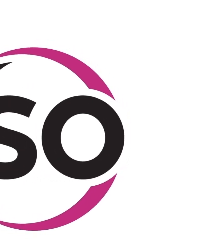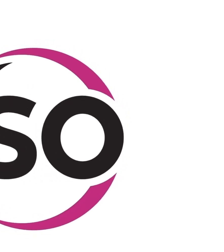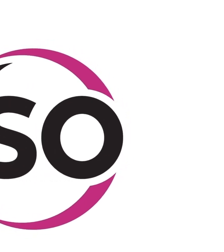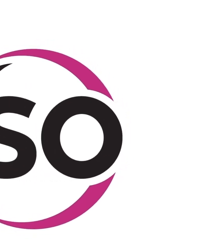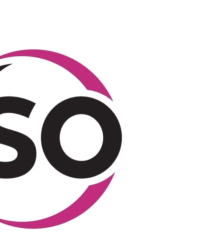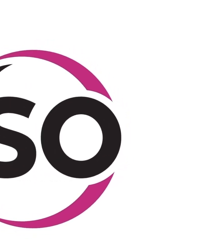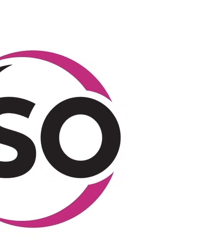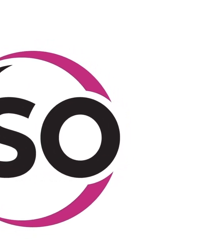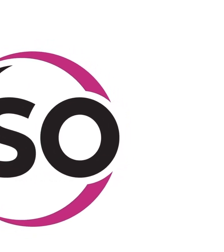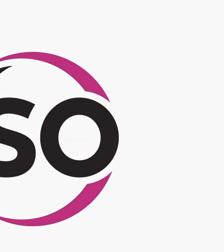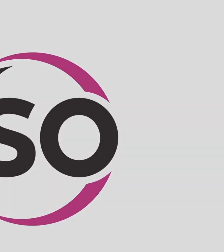VSO